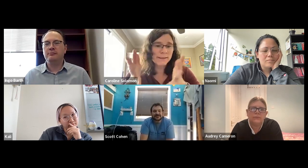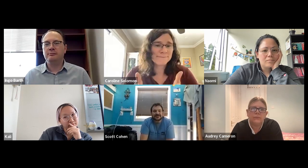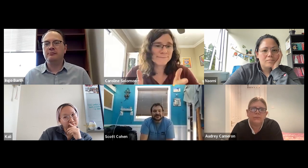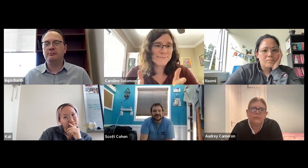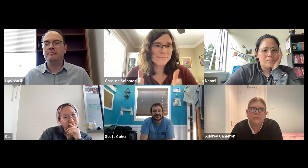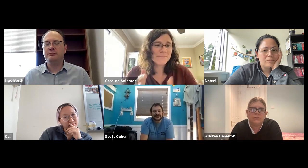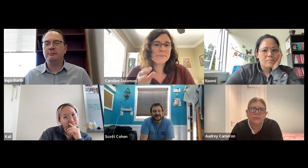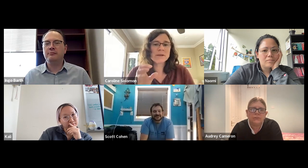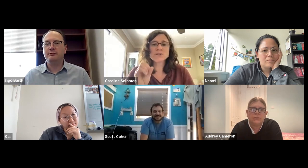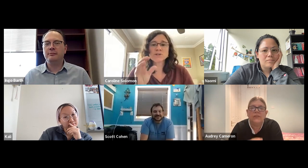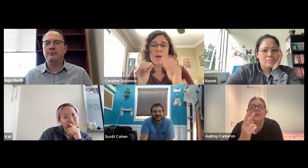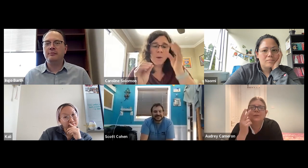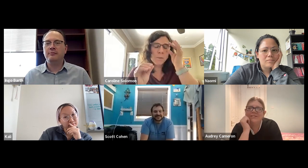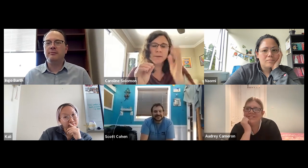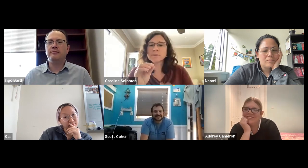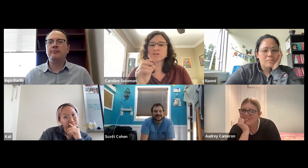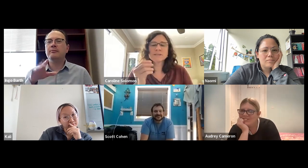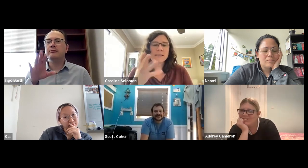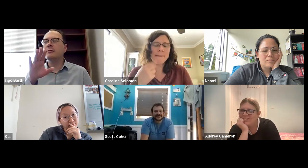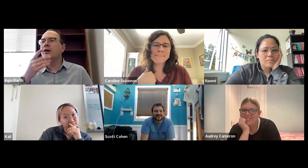Okay, we have 2 minutes left. So